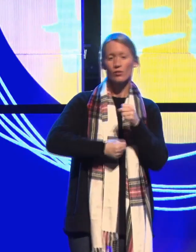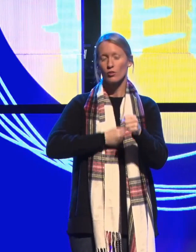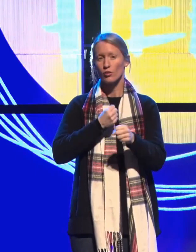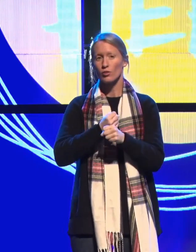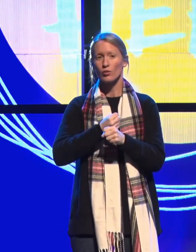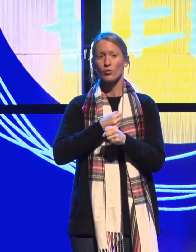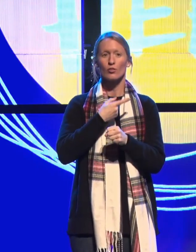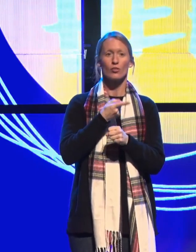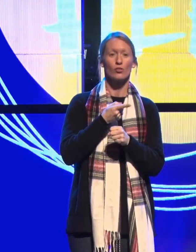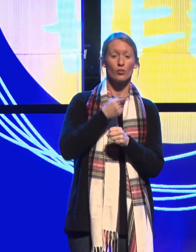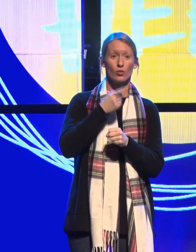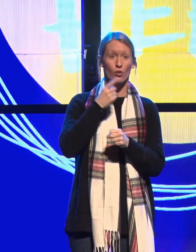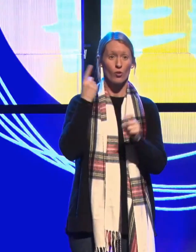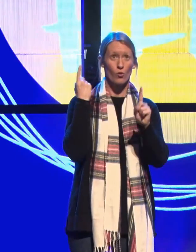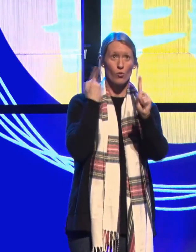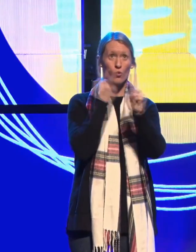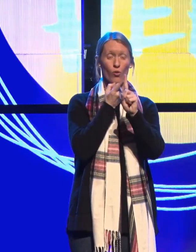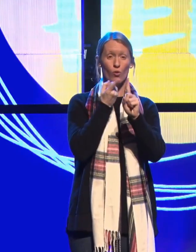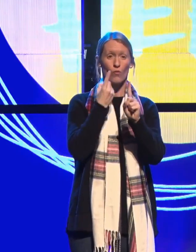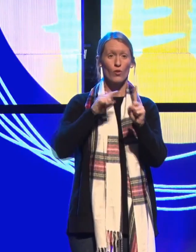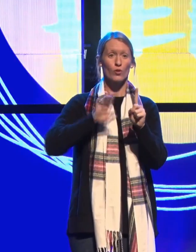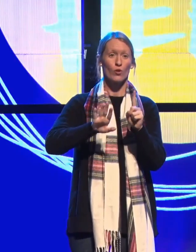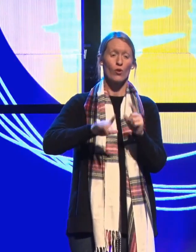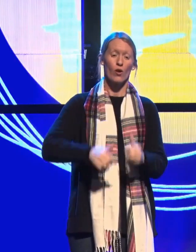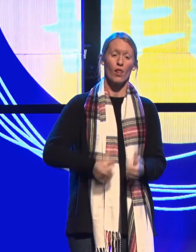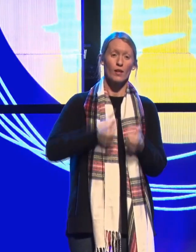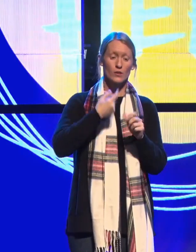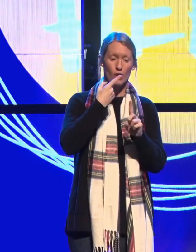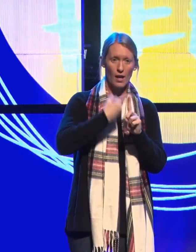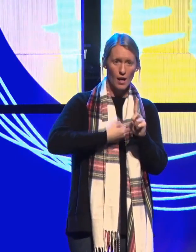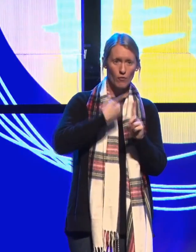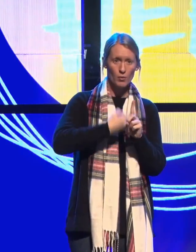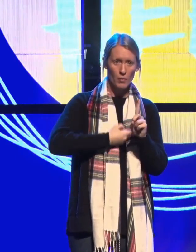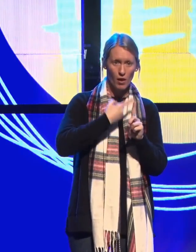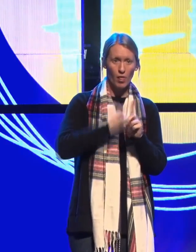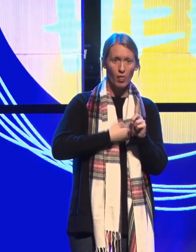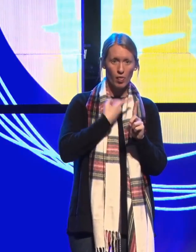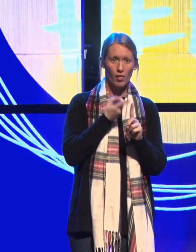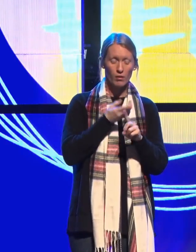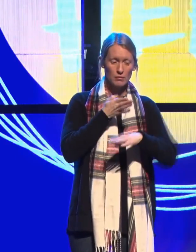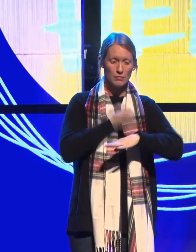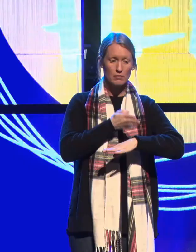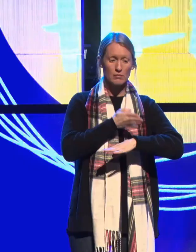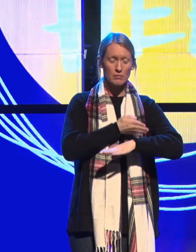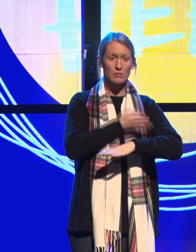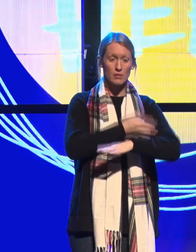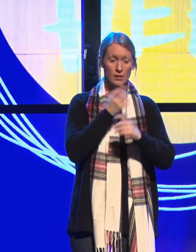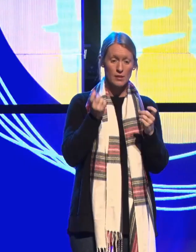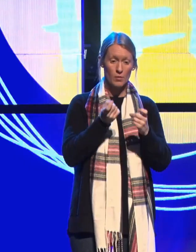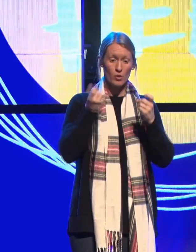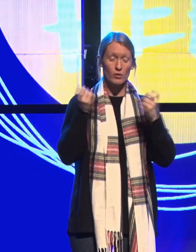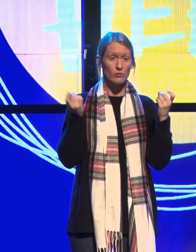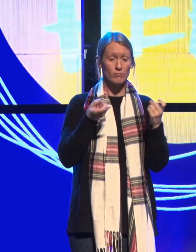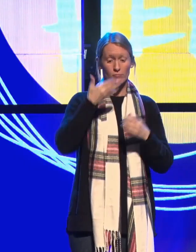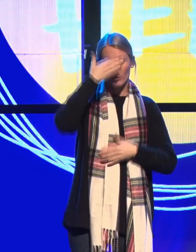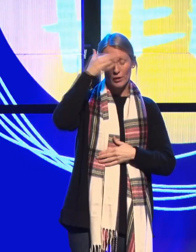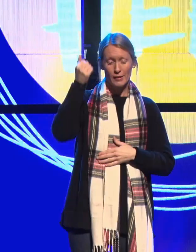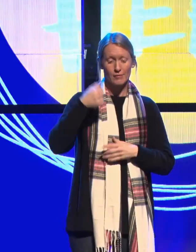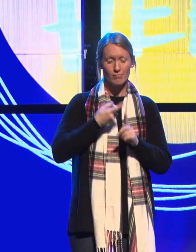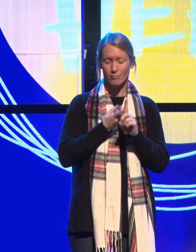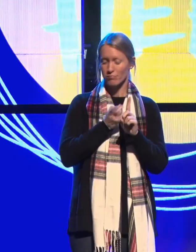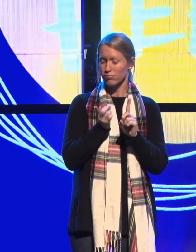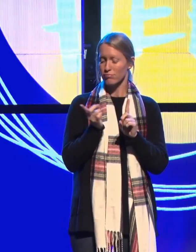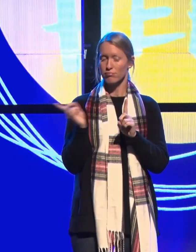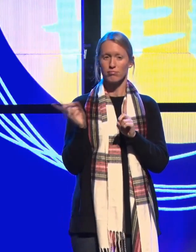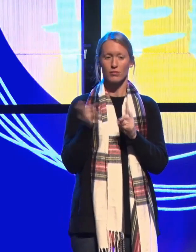life, you better start celebrating that every month, the little things you're doing to get there, or else forget it. It's gonna get off the radar. That